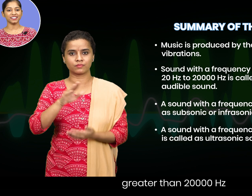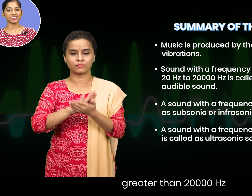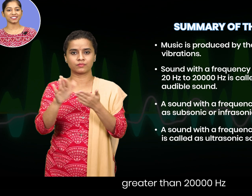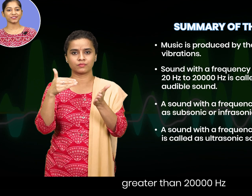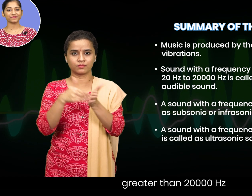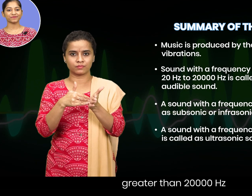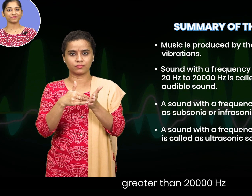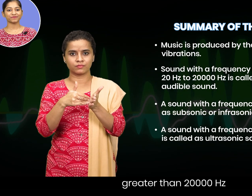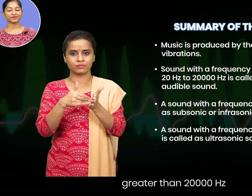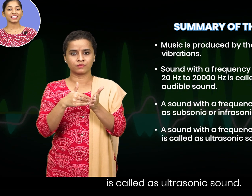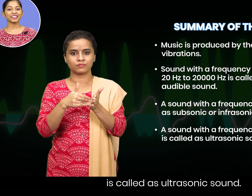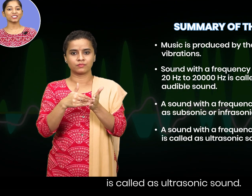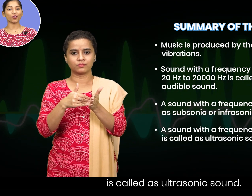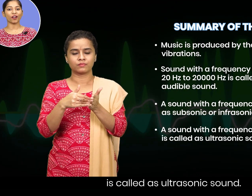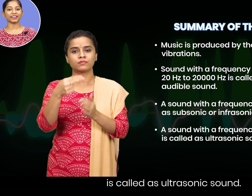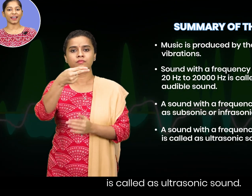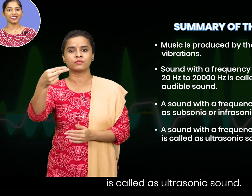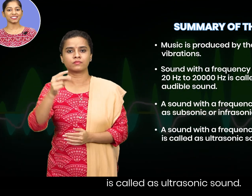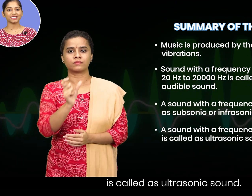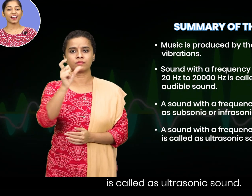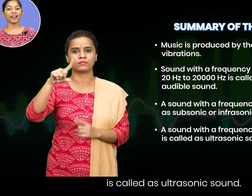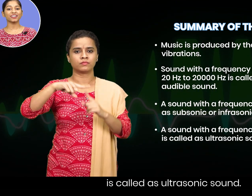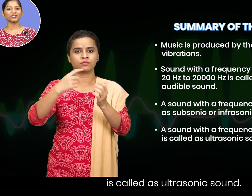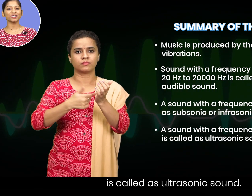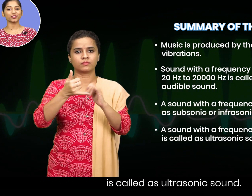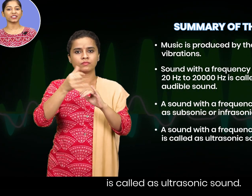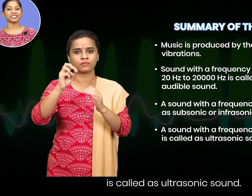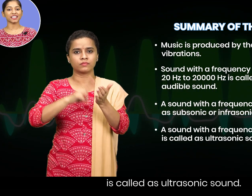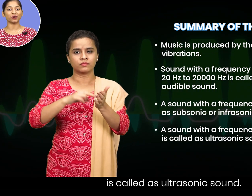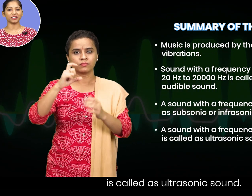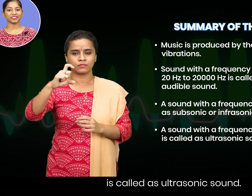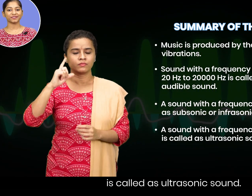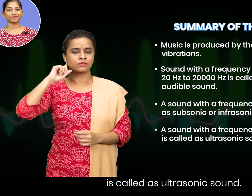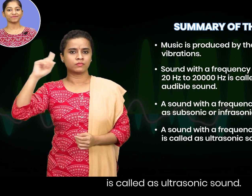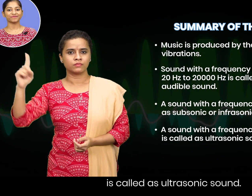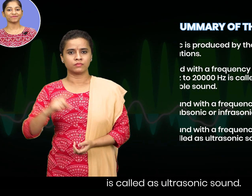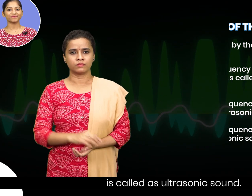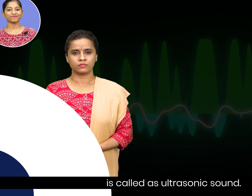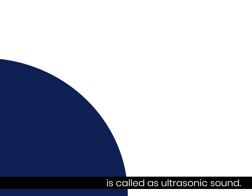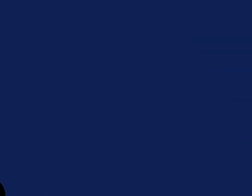20,000 Hz is called as ultrasonic sound.